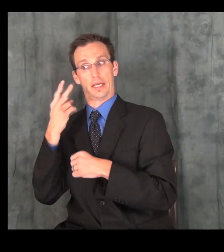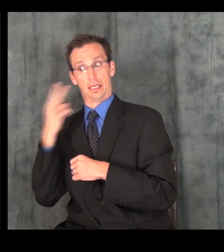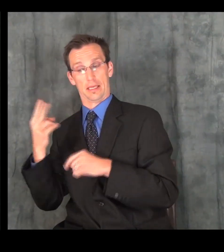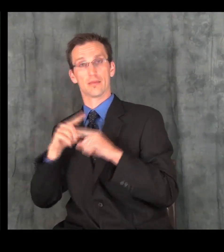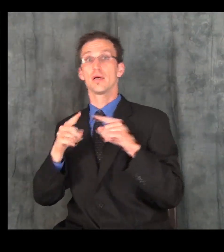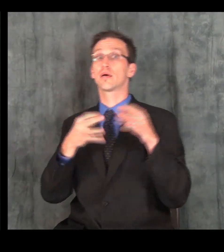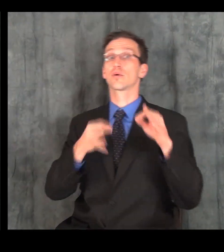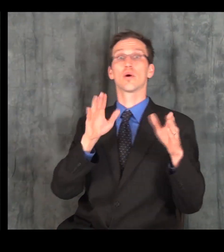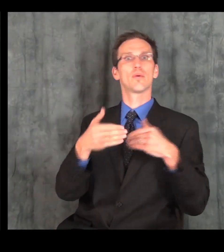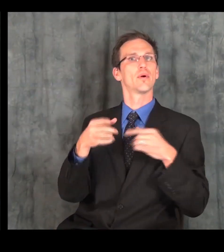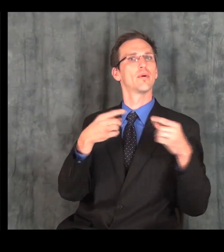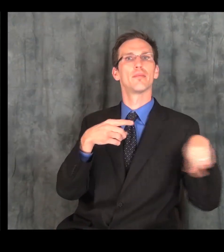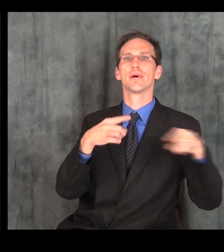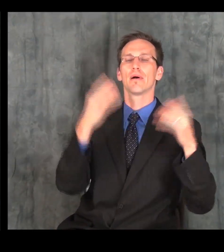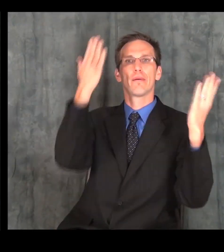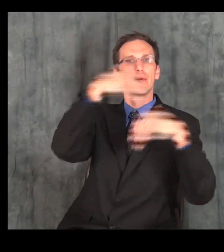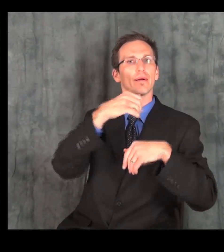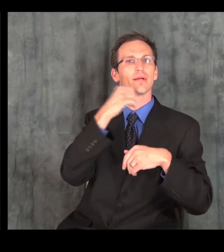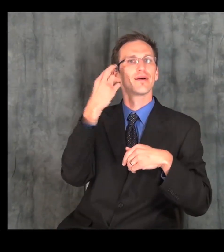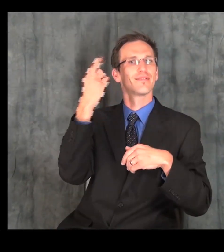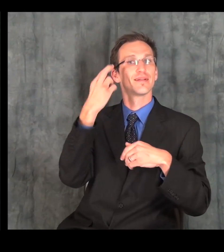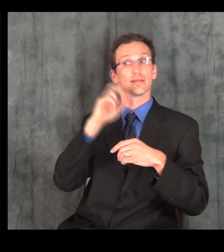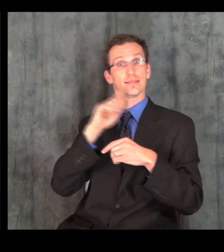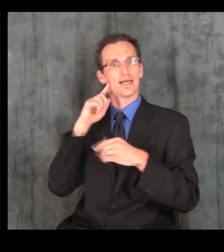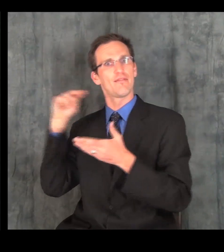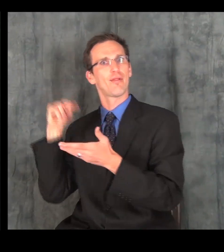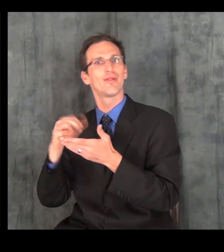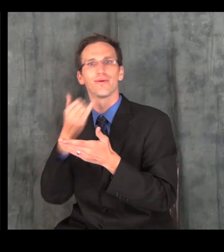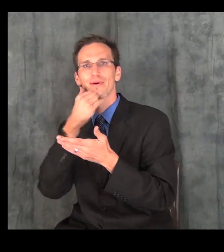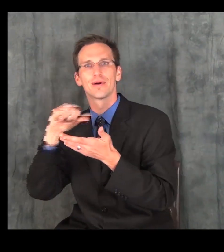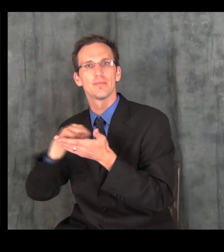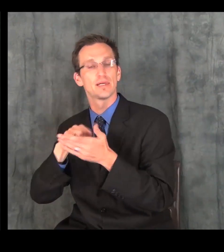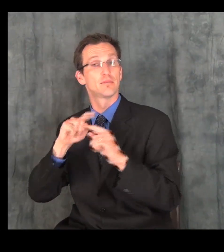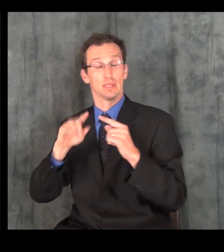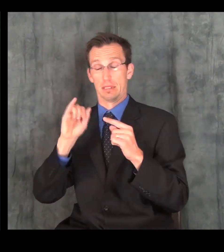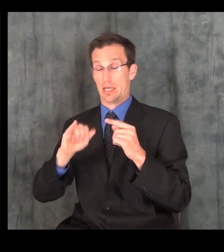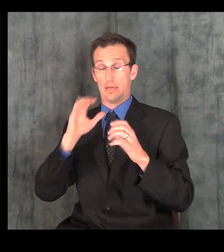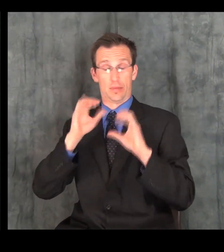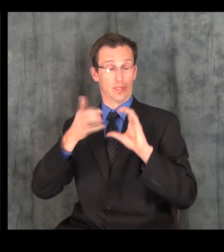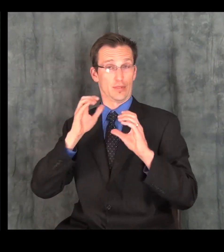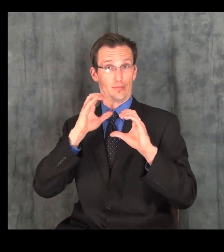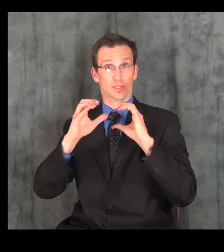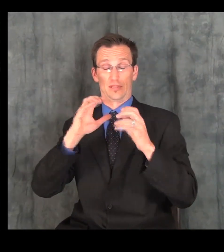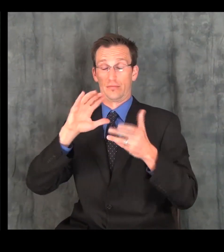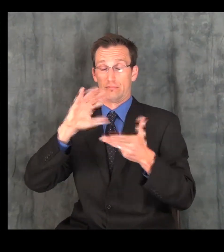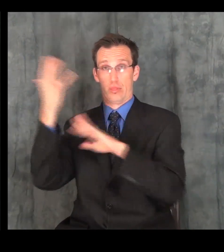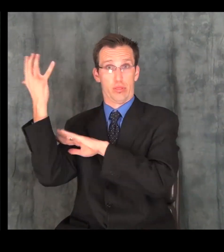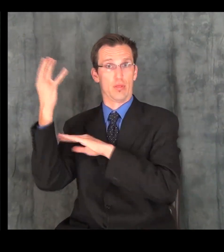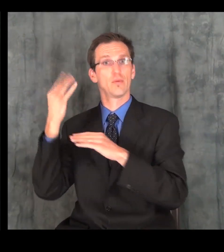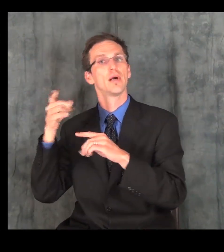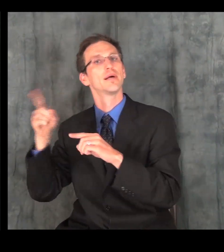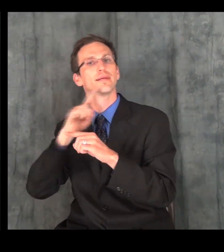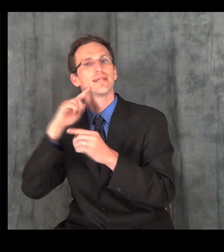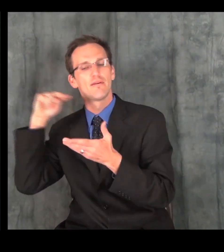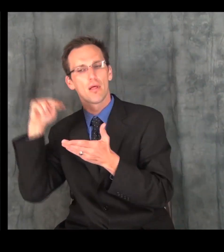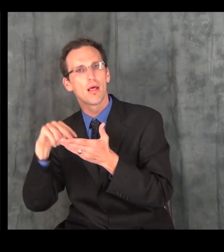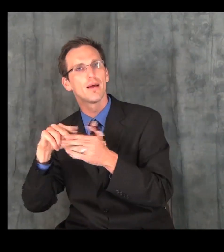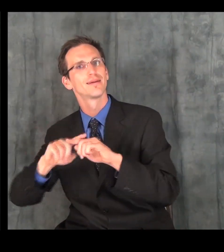courtroom didn't know, and there was obvious communication breakdown happening because she was looking at the wrong page, she couldn't see what he was talking